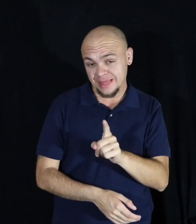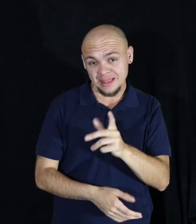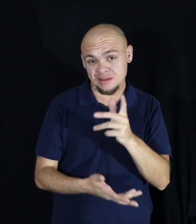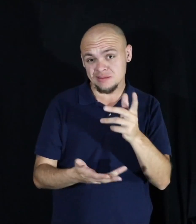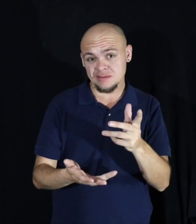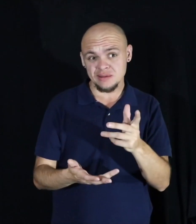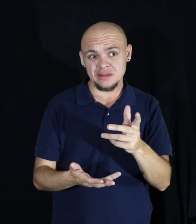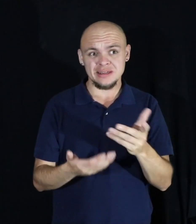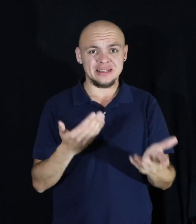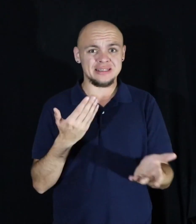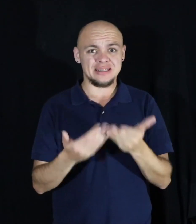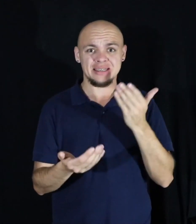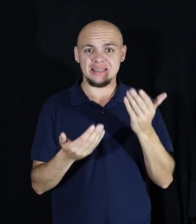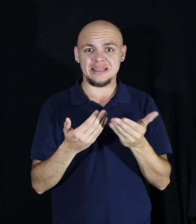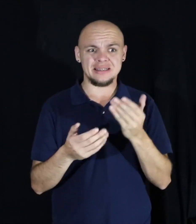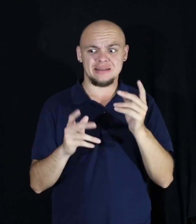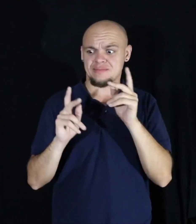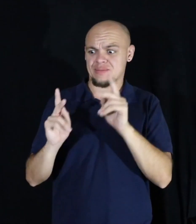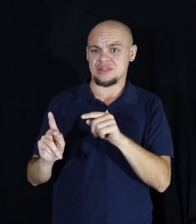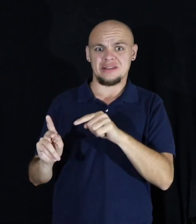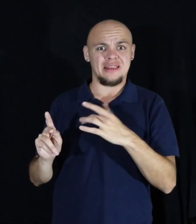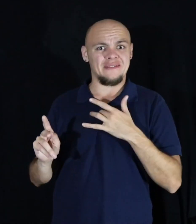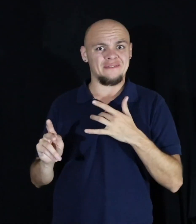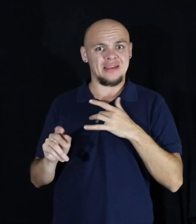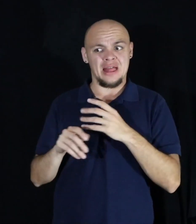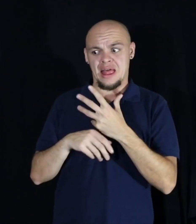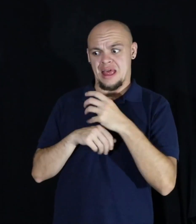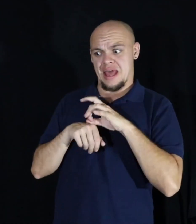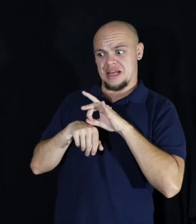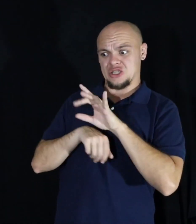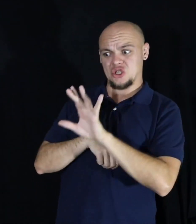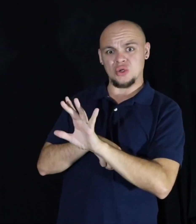But look how easy it is to make someone feel excluded and upset.